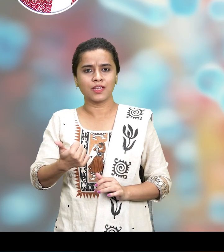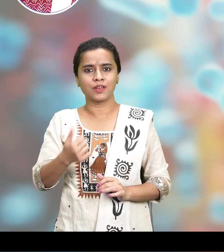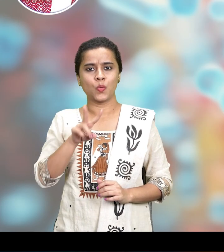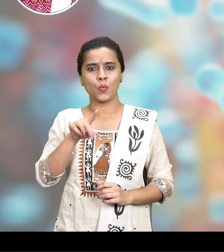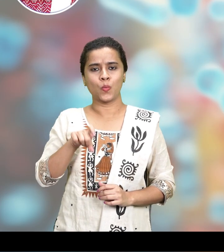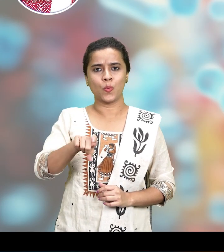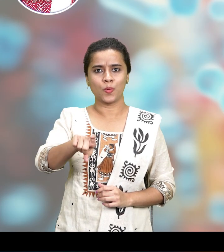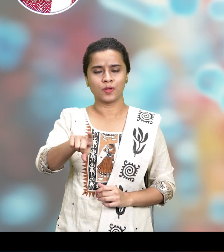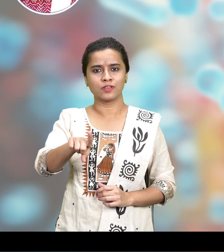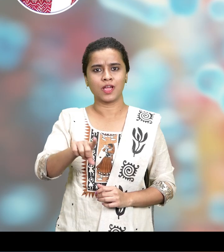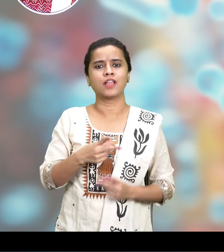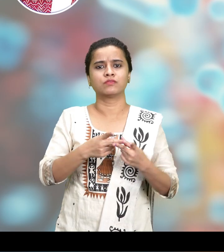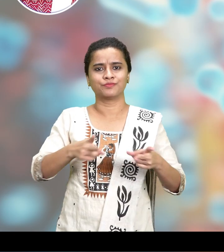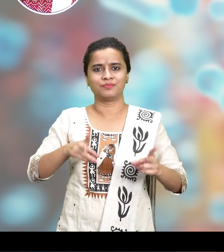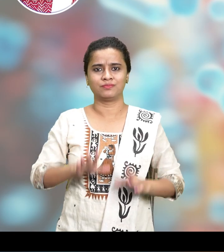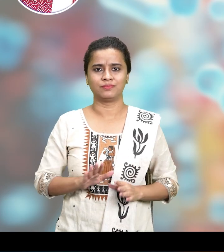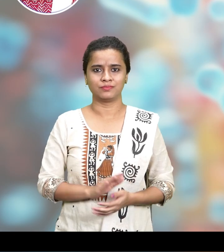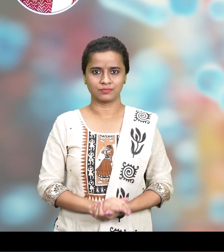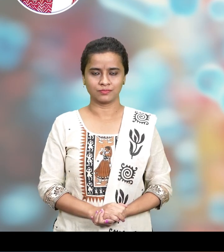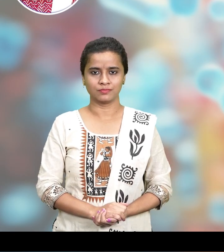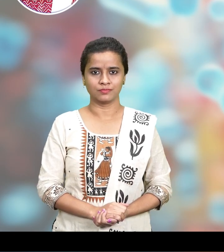viruses and vice versa.